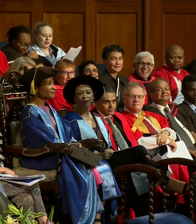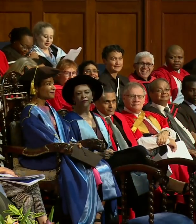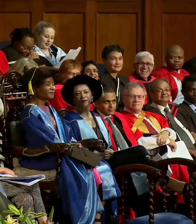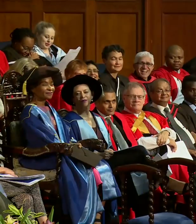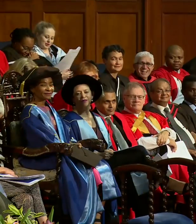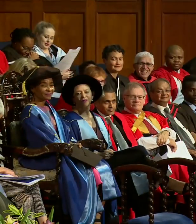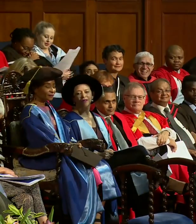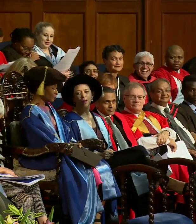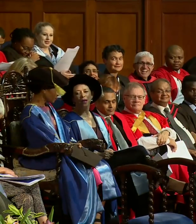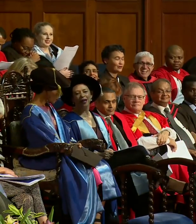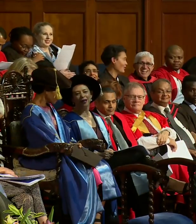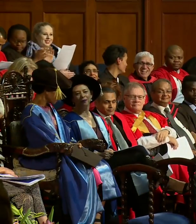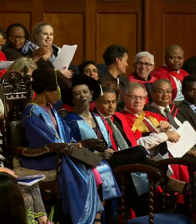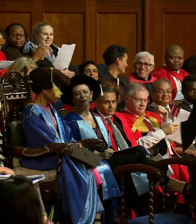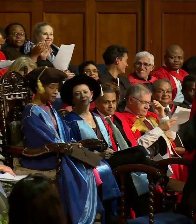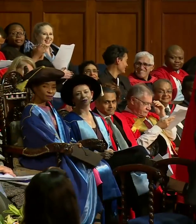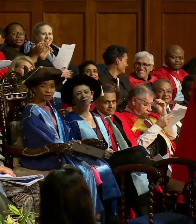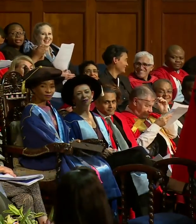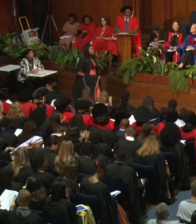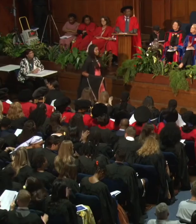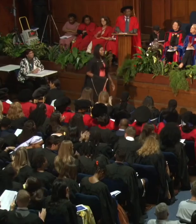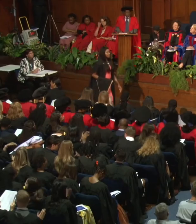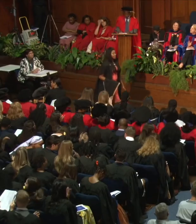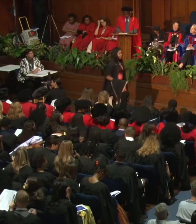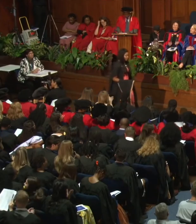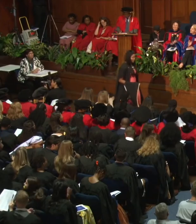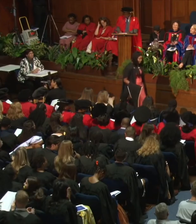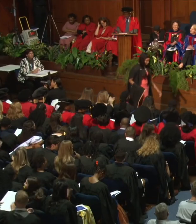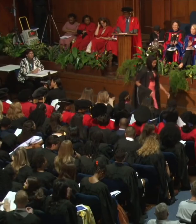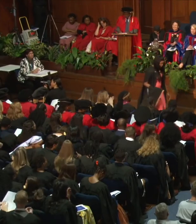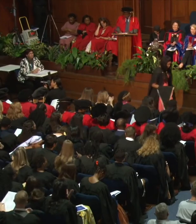Mary Takuzwa Chinamasa.